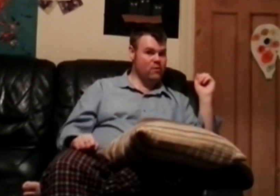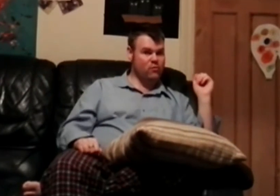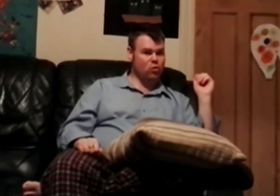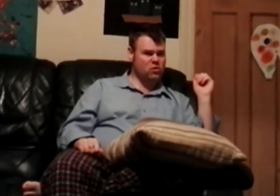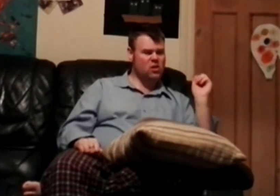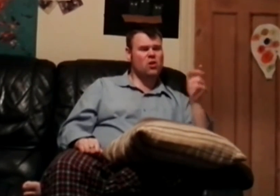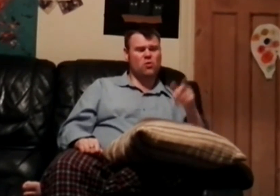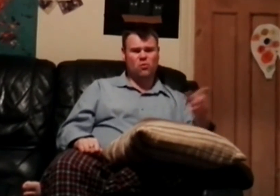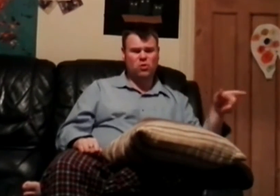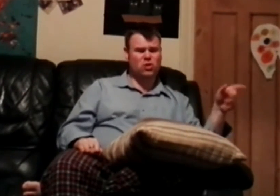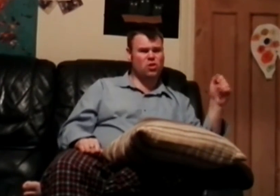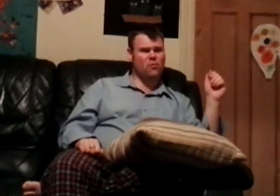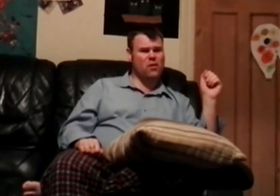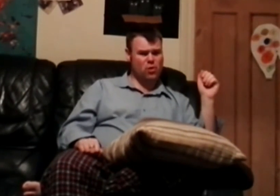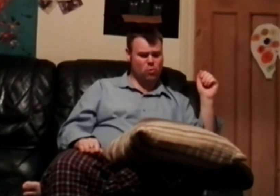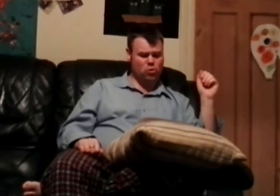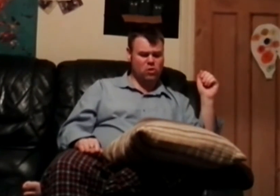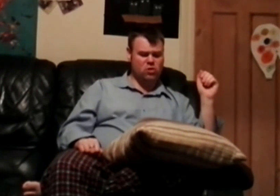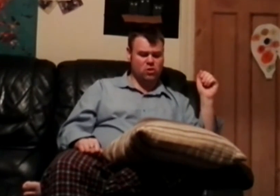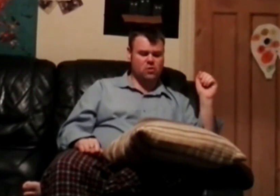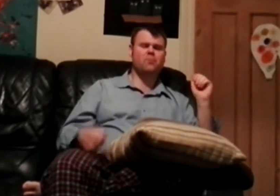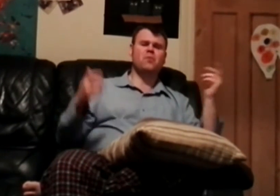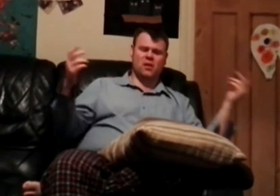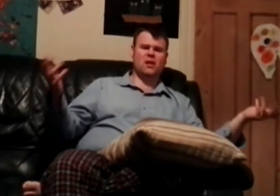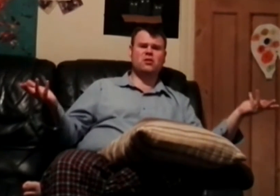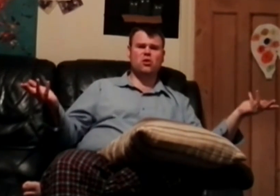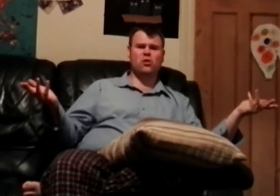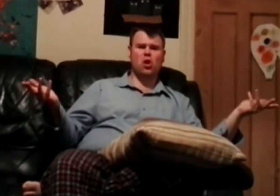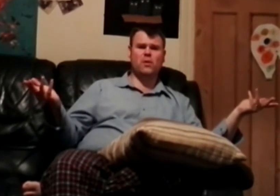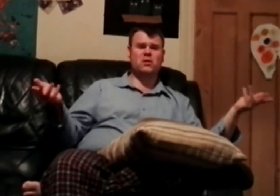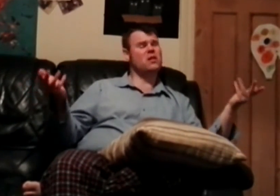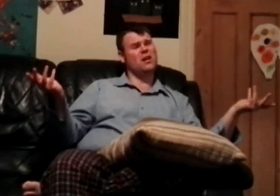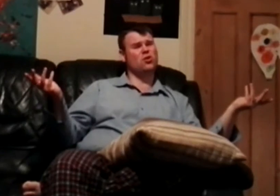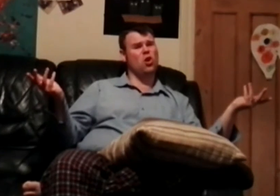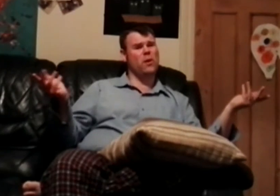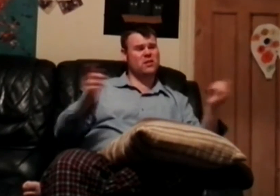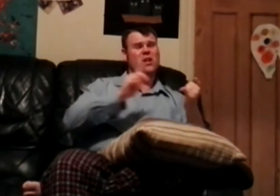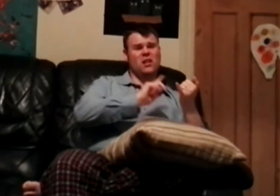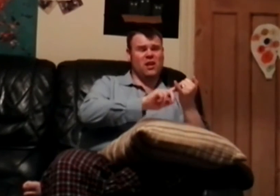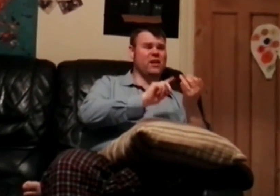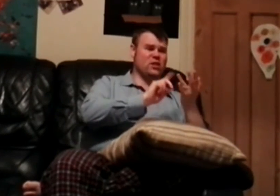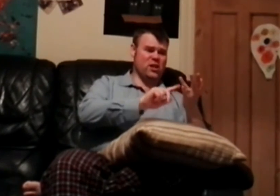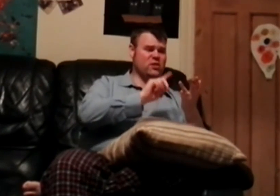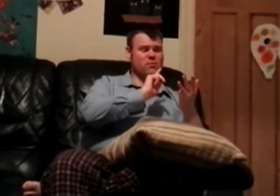we've overlooked? Which of the top 5 that would you choose? Let us know in the comments, and as always, like,